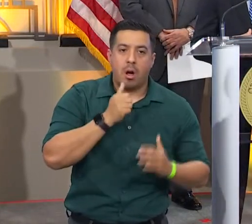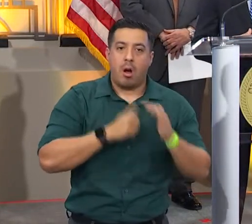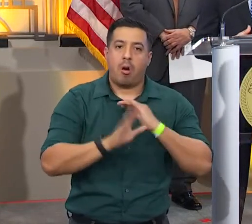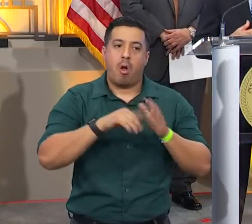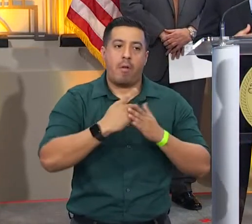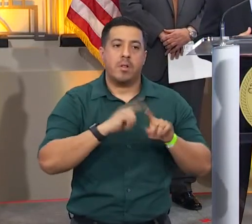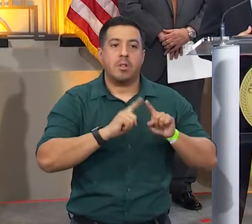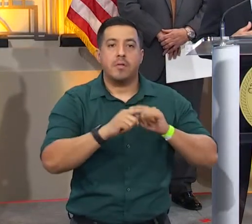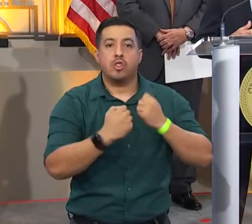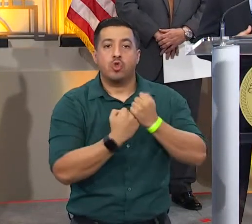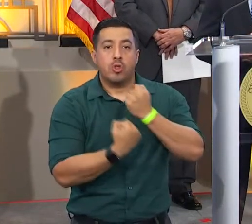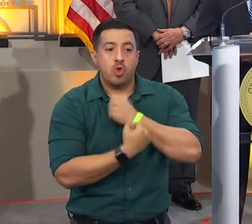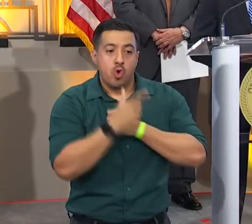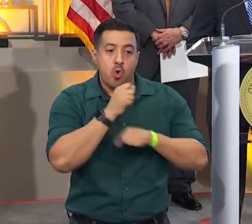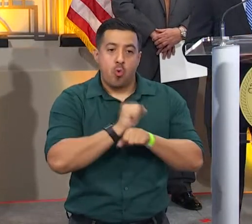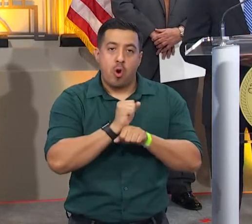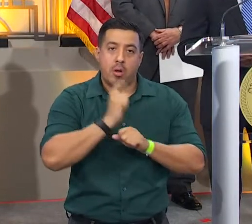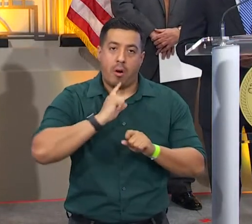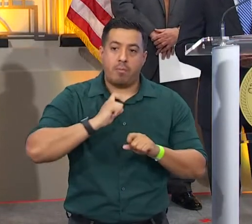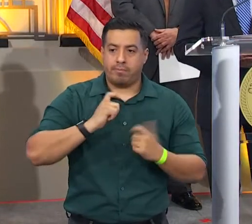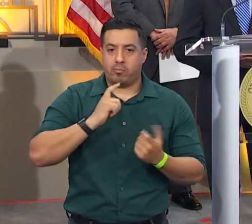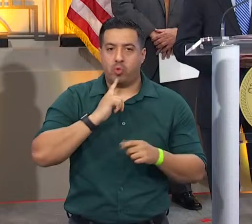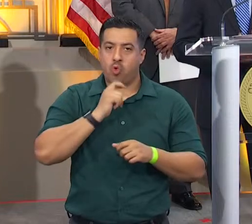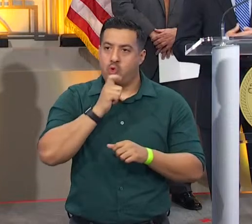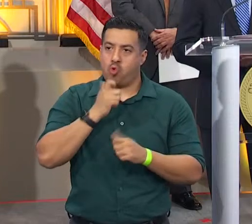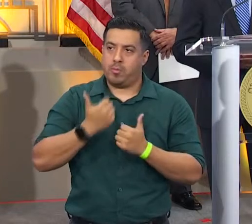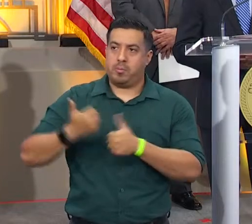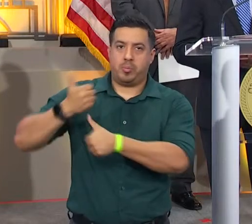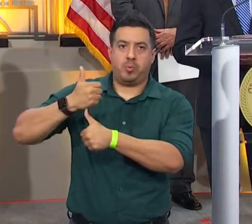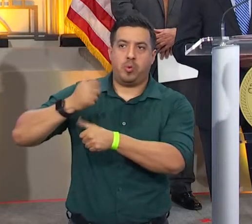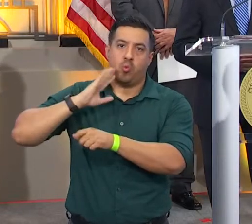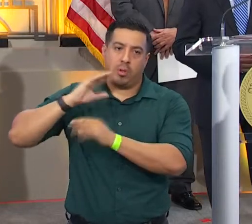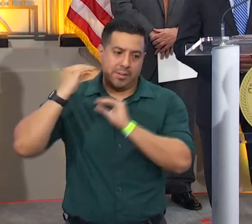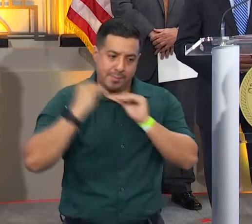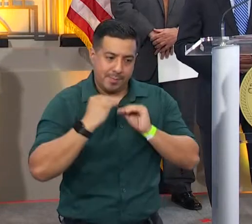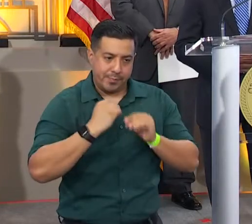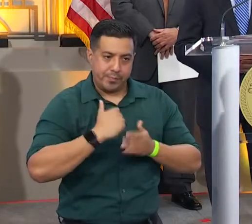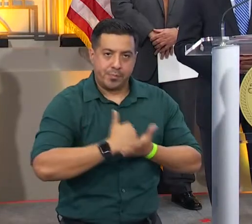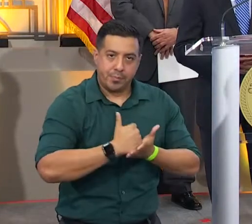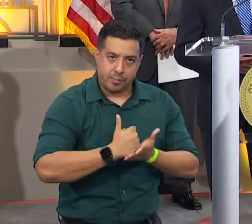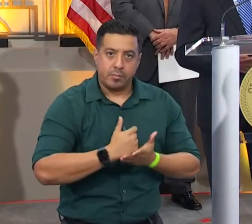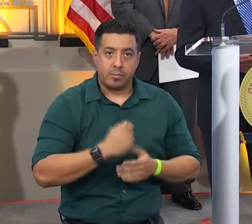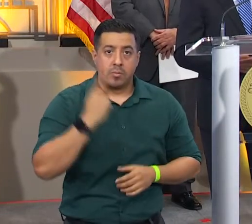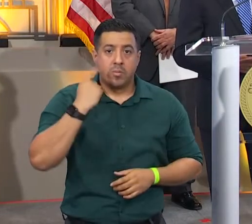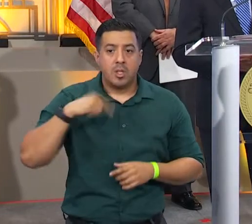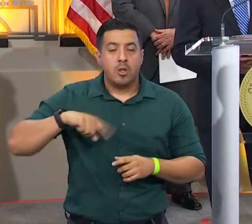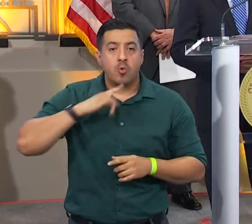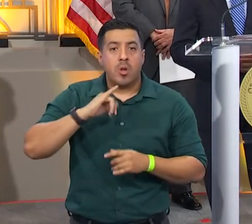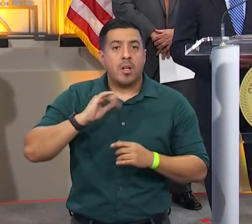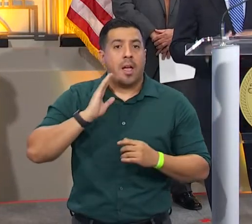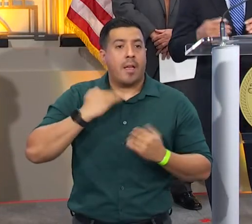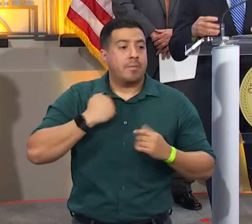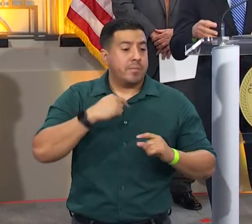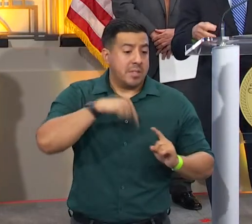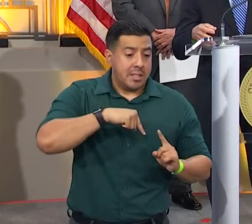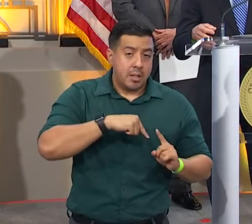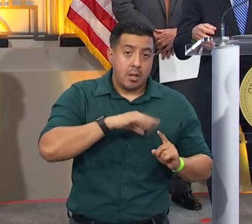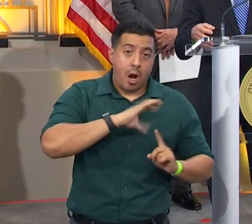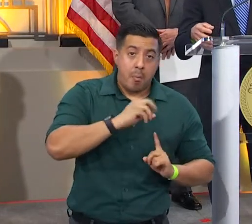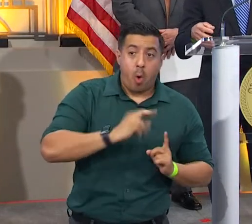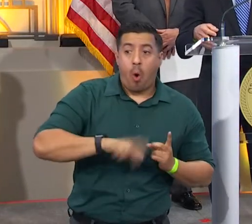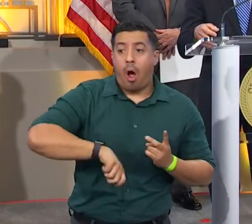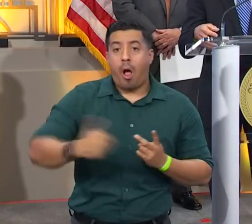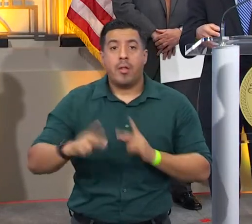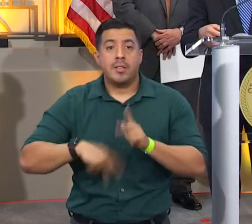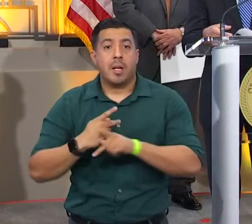instructors who work at the top of their fields. This will ensure that Axiom Space, and other companies can